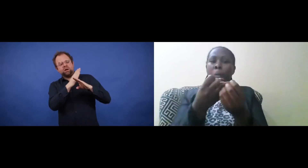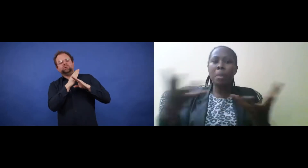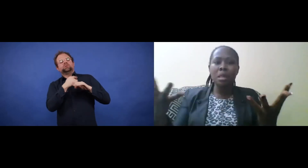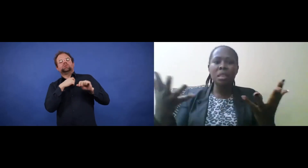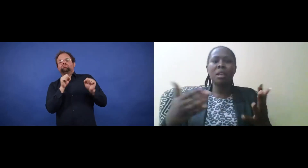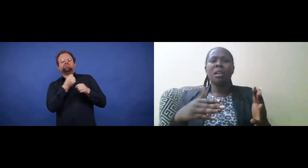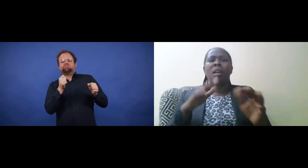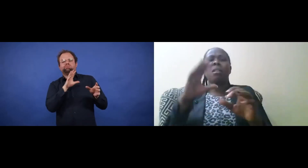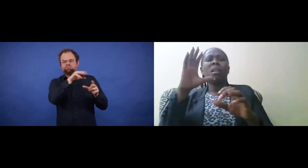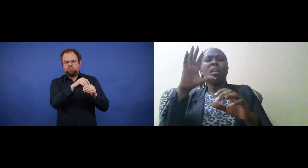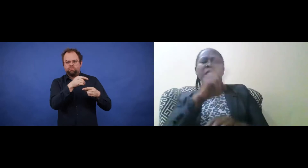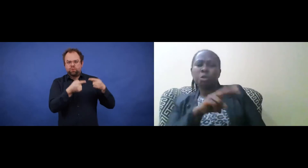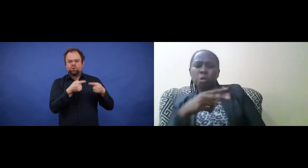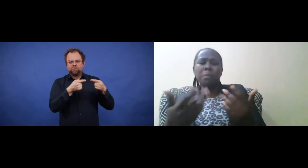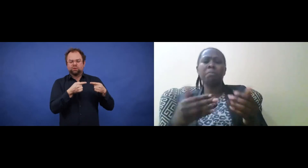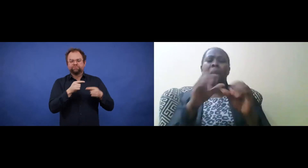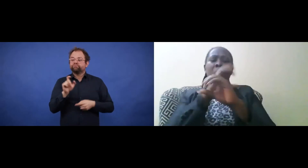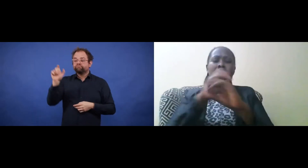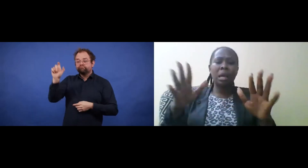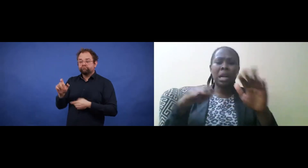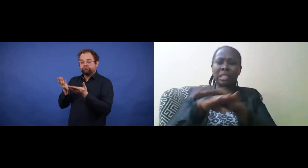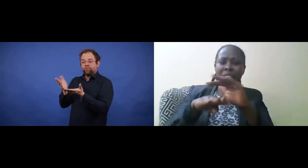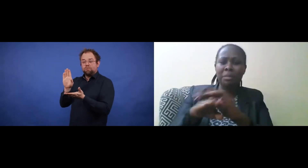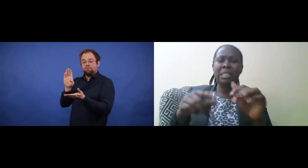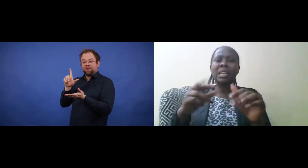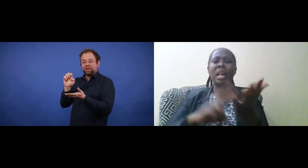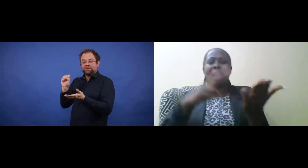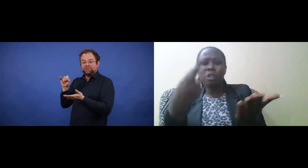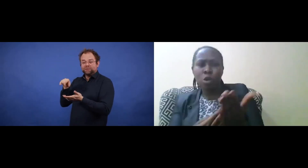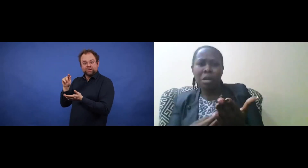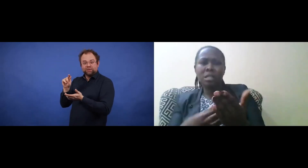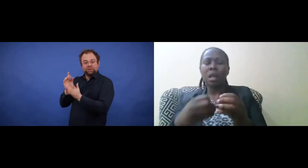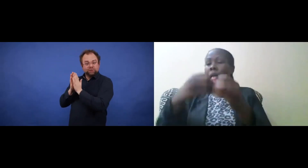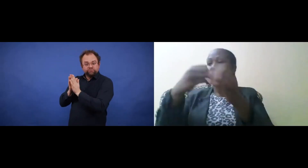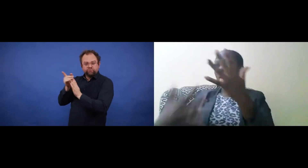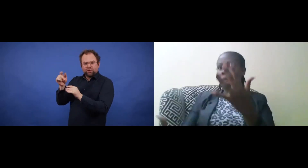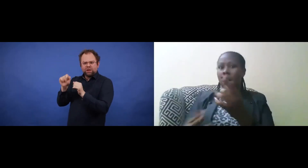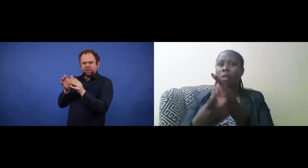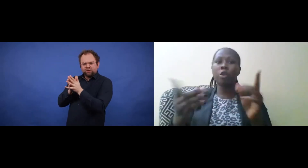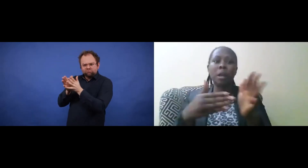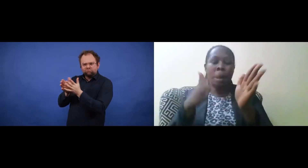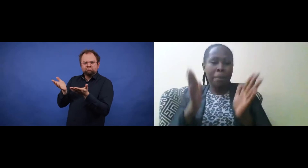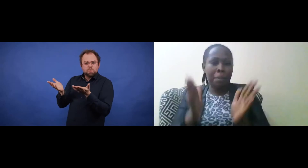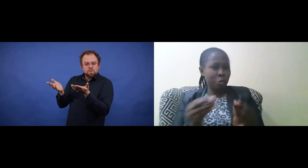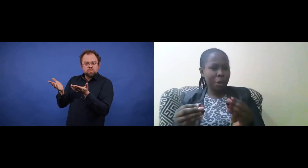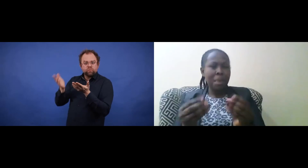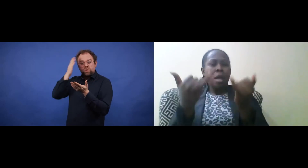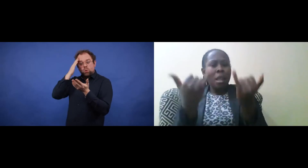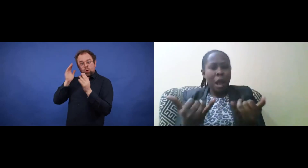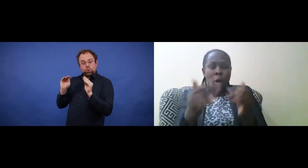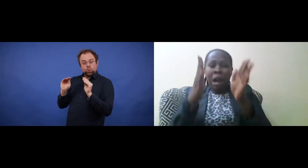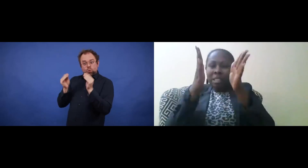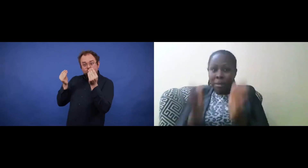Because we know youth are marginalized 3 times. There's accessibility, no resources, there's